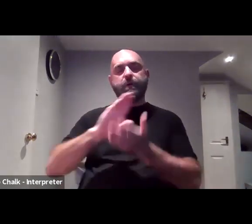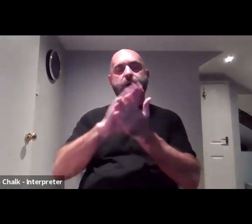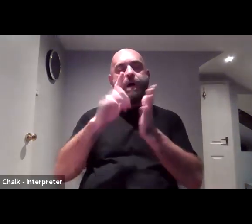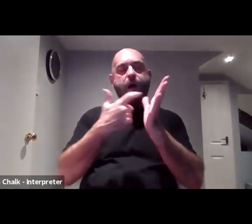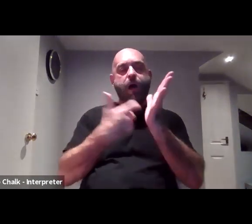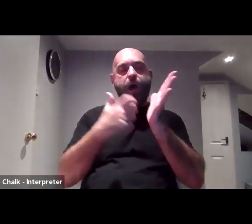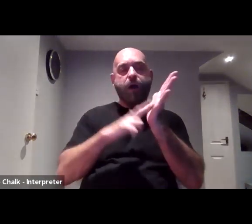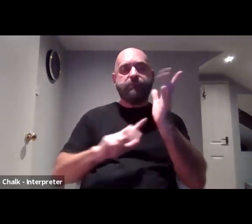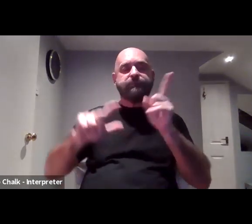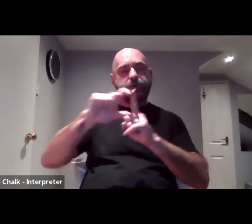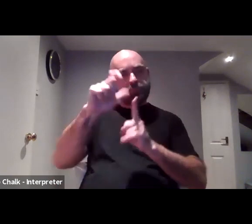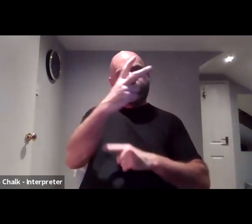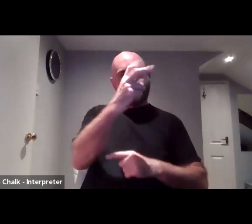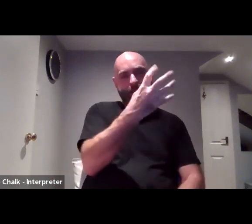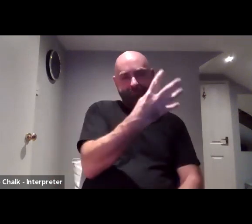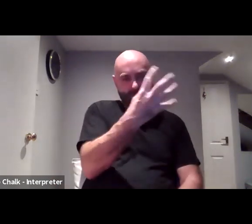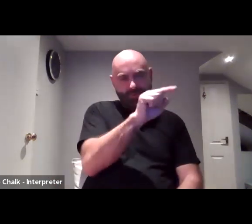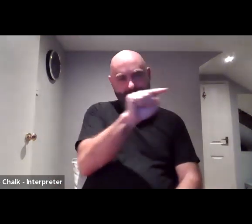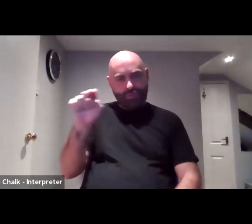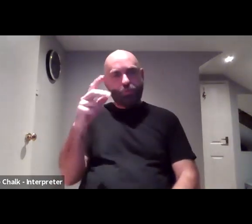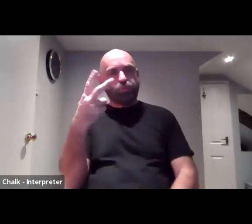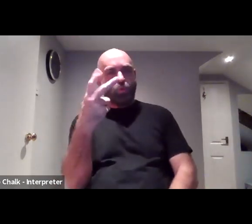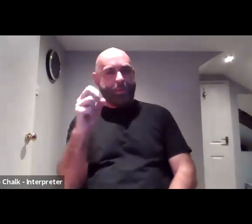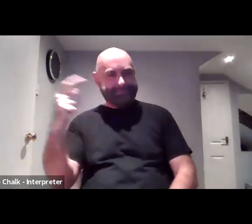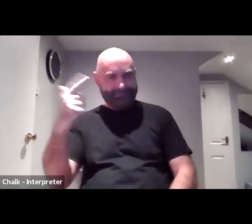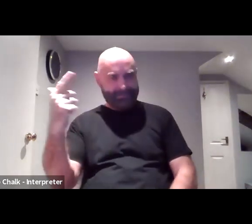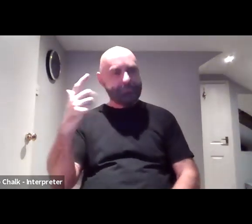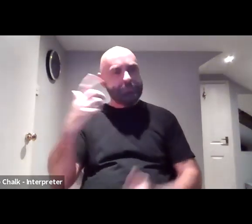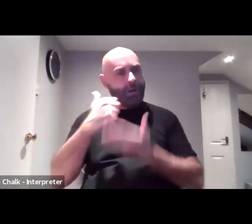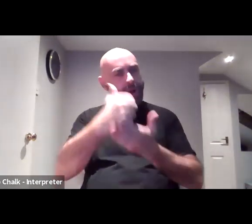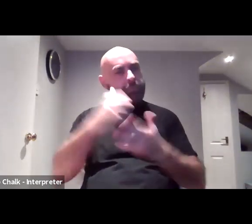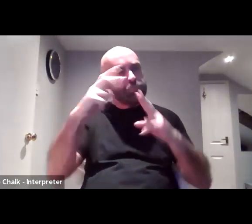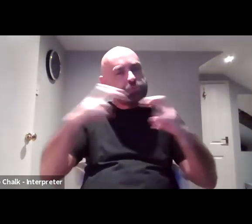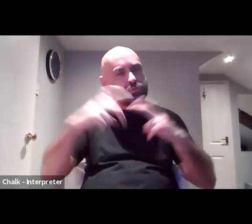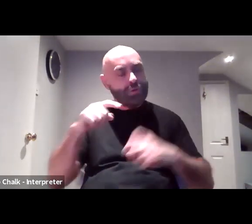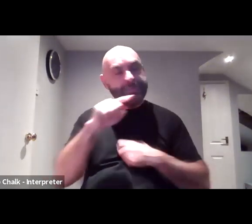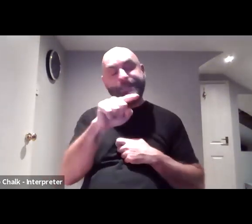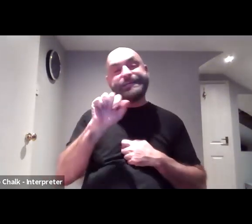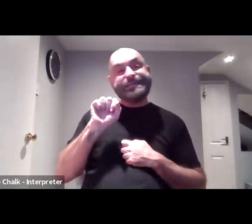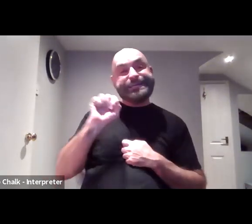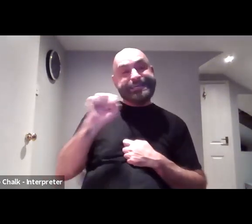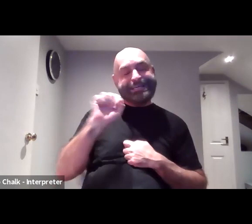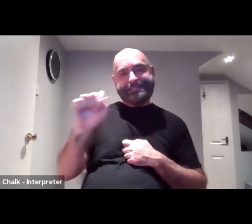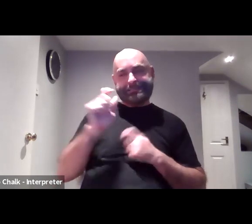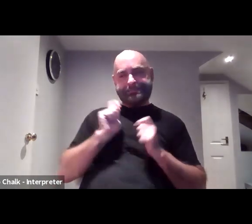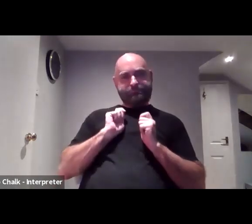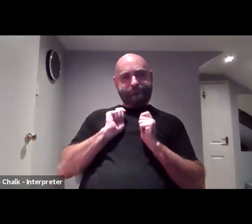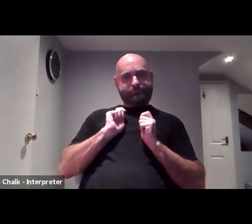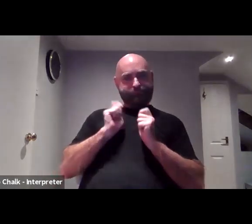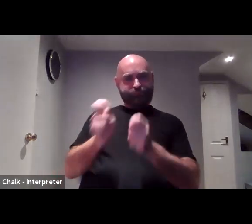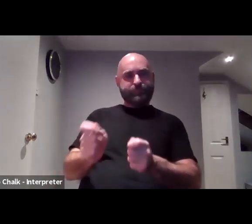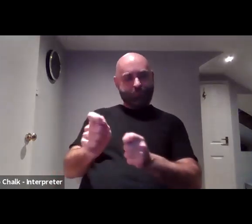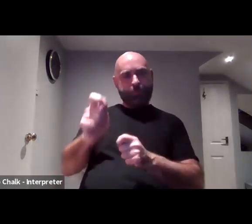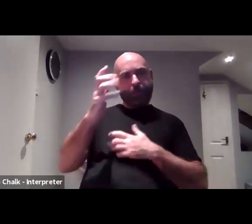between 2014 and 2017 and is the recipient of